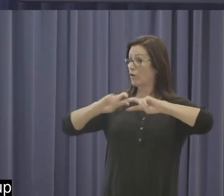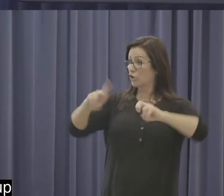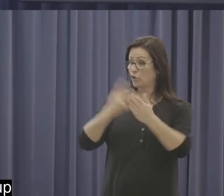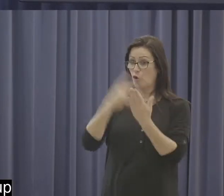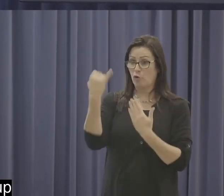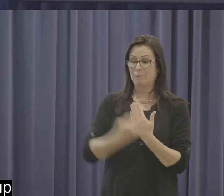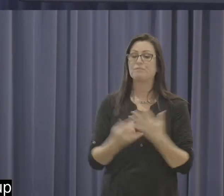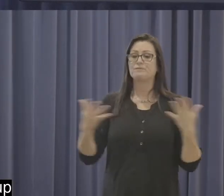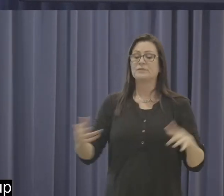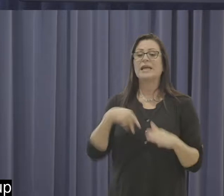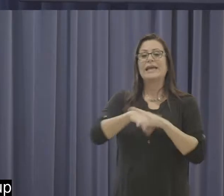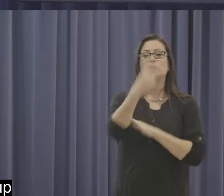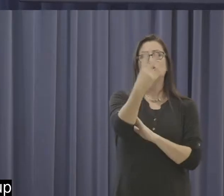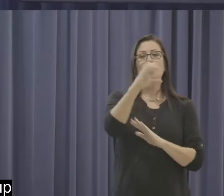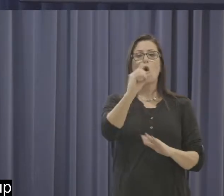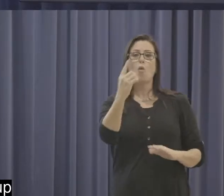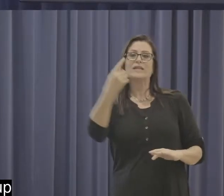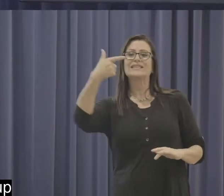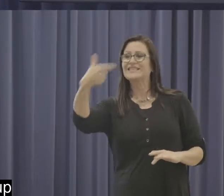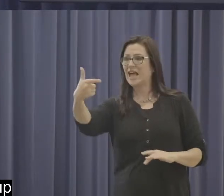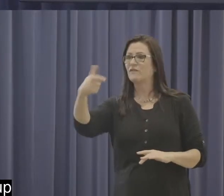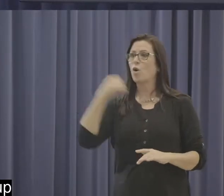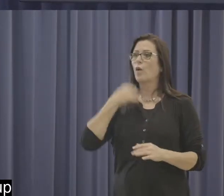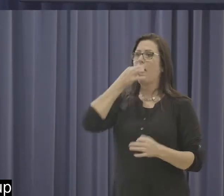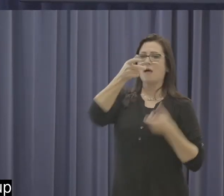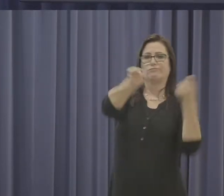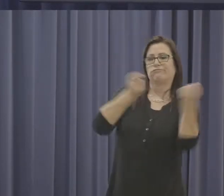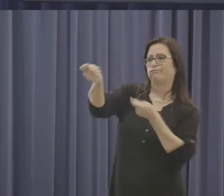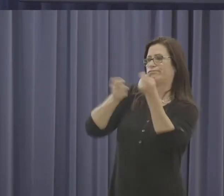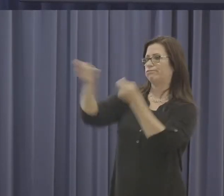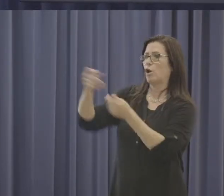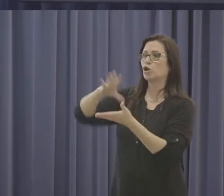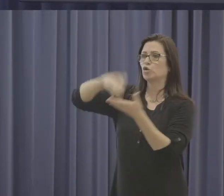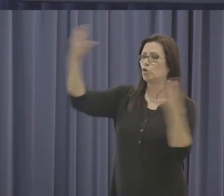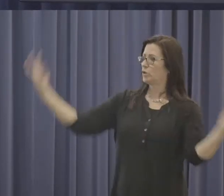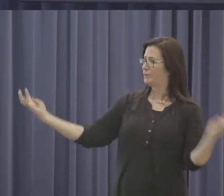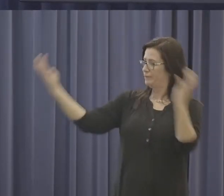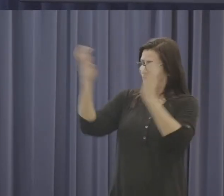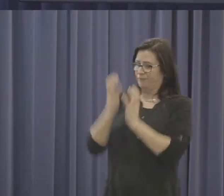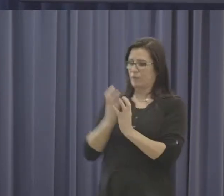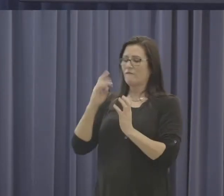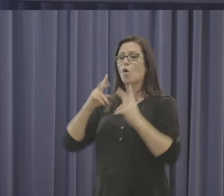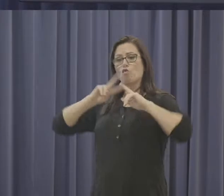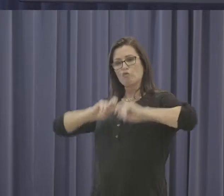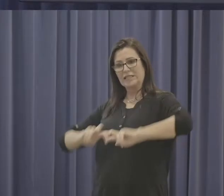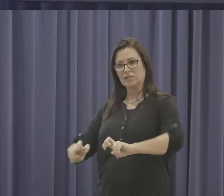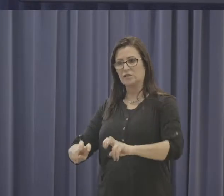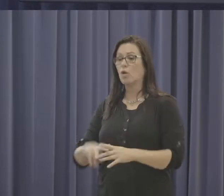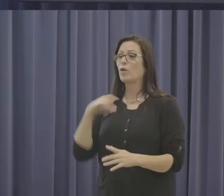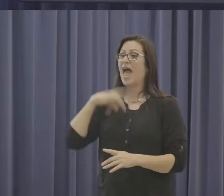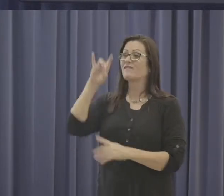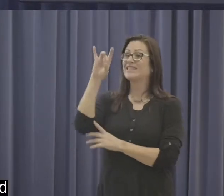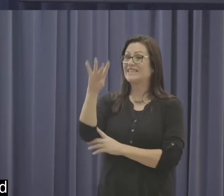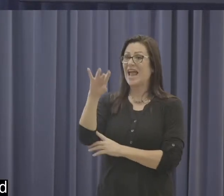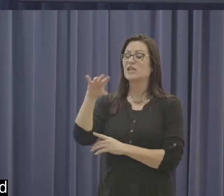In 2017, we invited a group of student ambassadors to inform our research. 10 students in